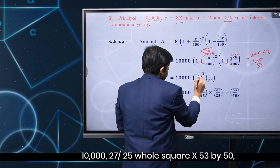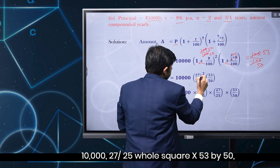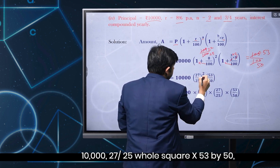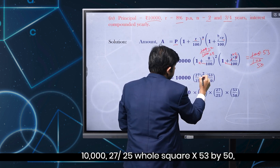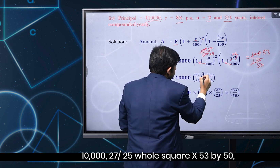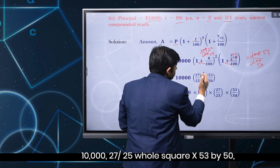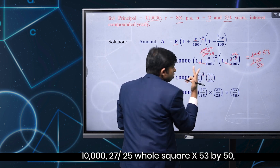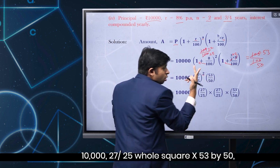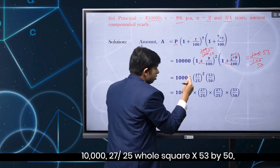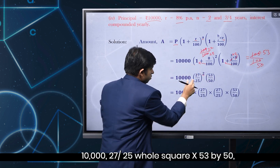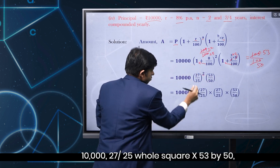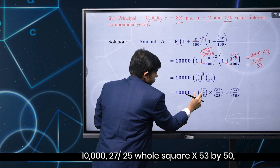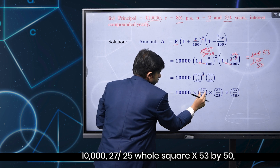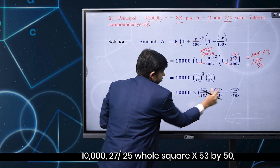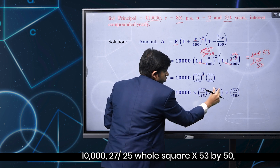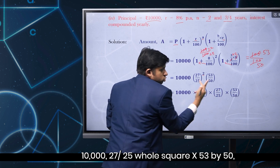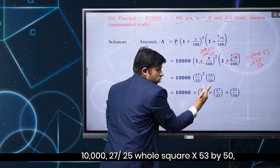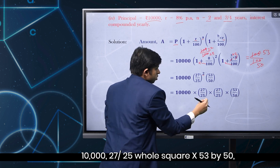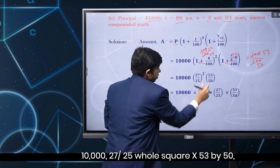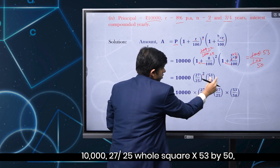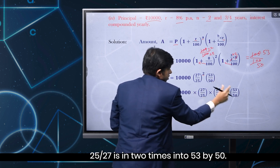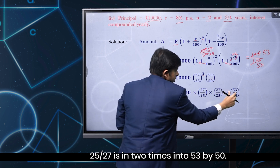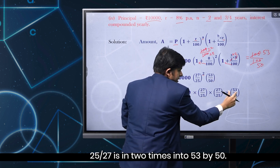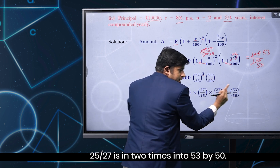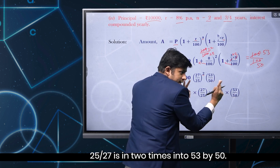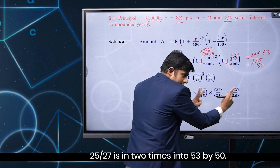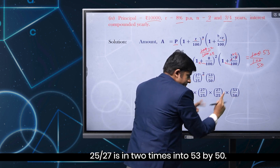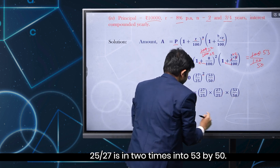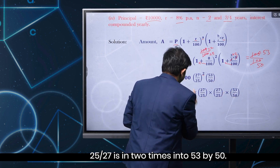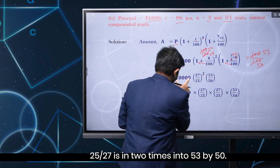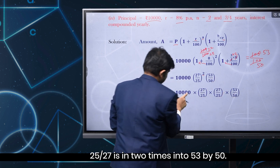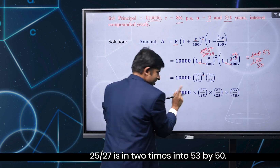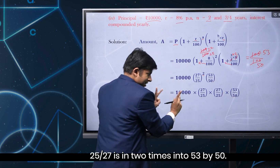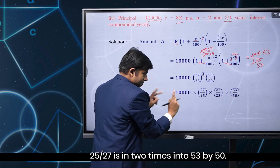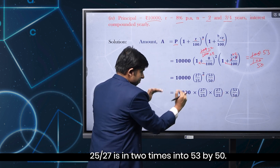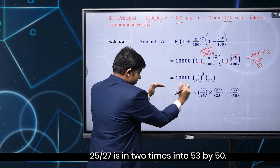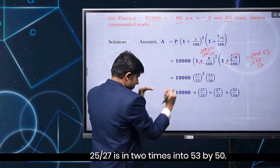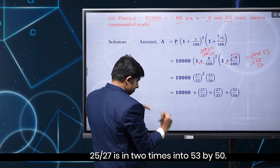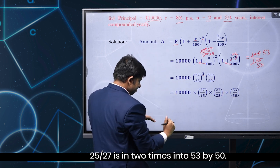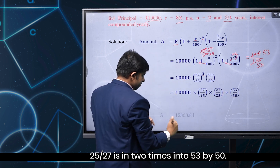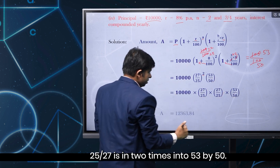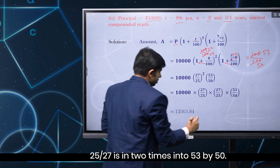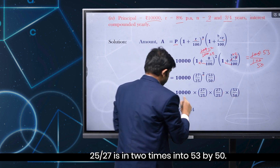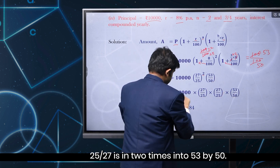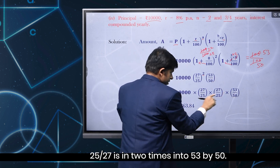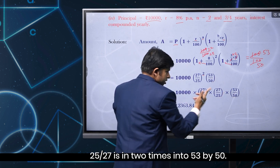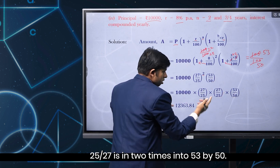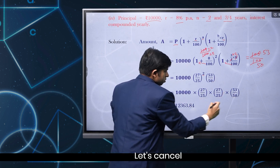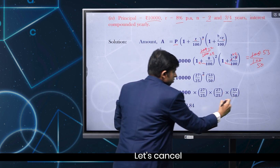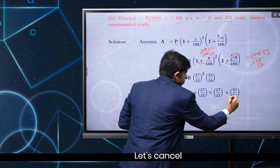10,000 27 by 25 whole square into 53 by 50, where 27 by 25 is written 2 times into 53 by 50. Let's